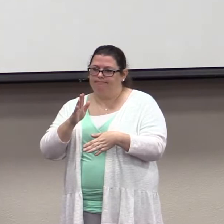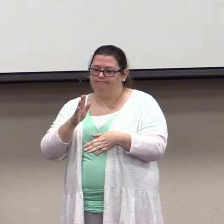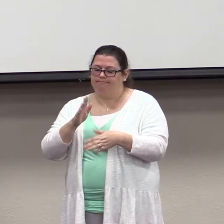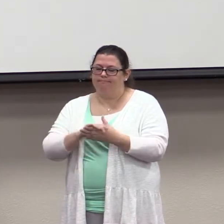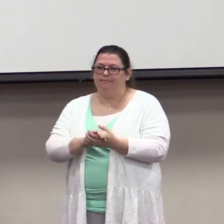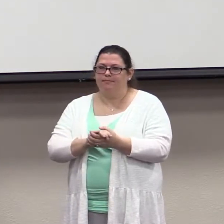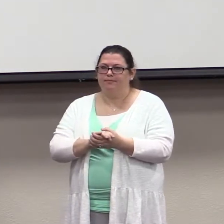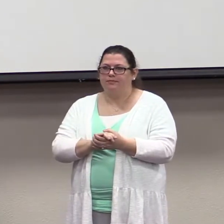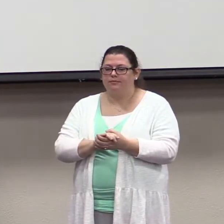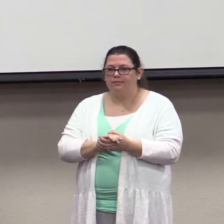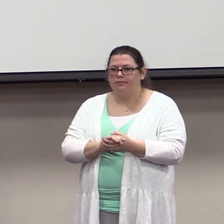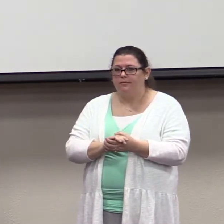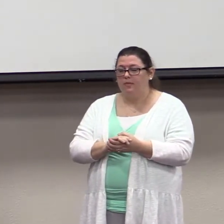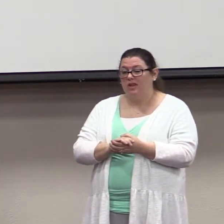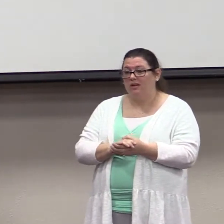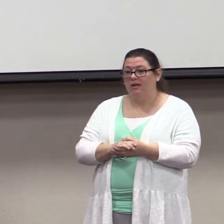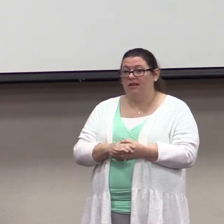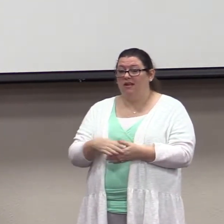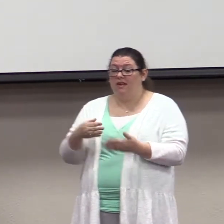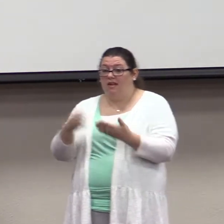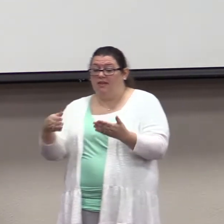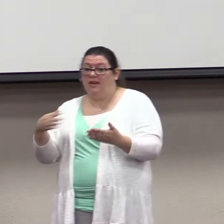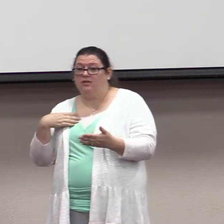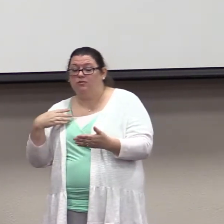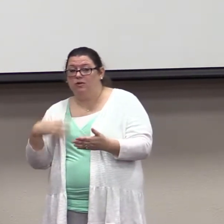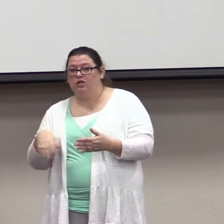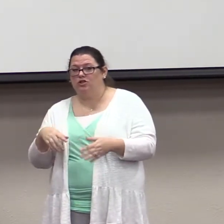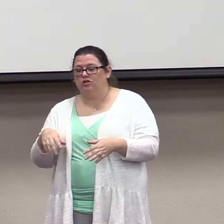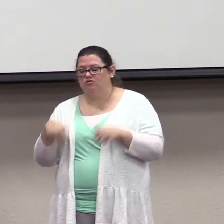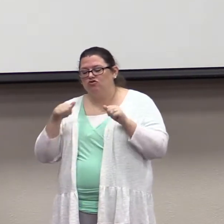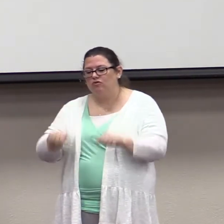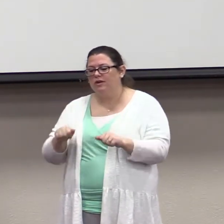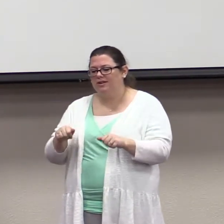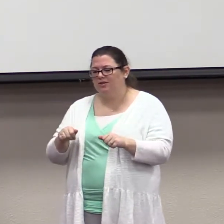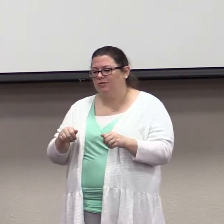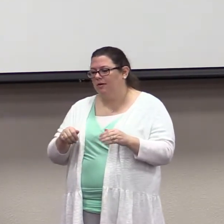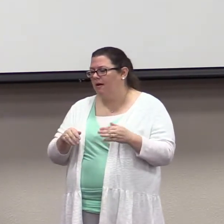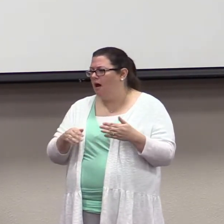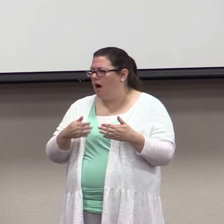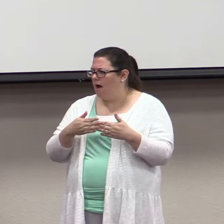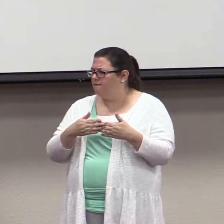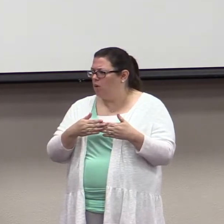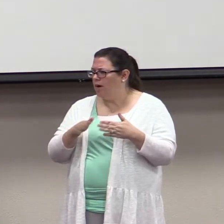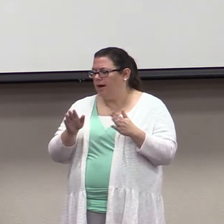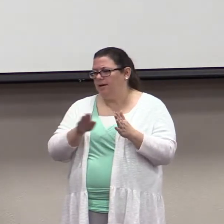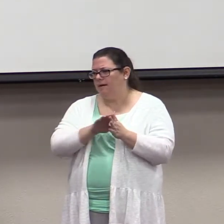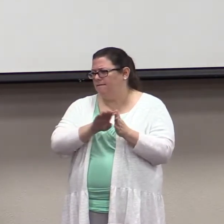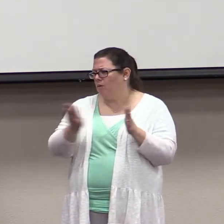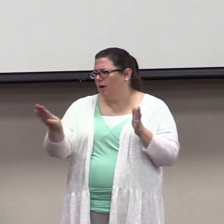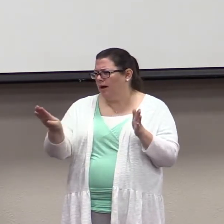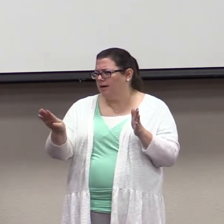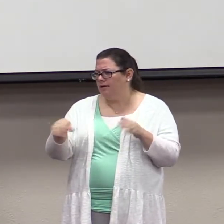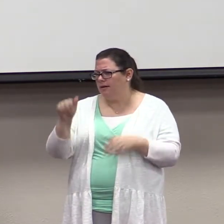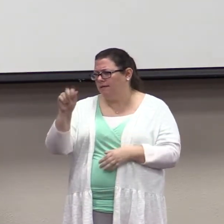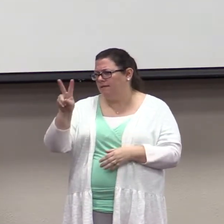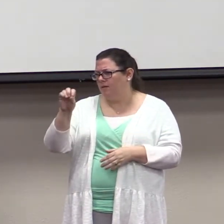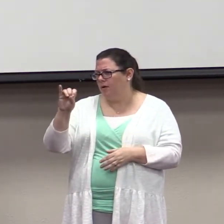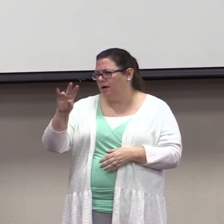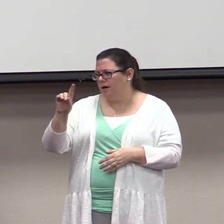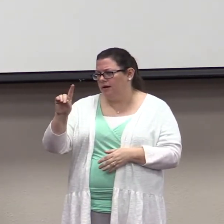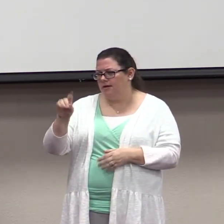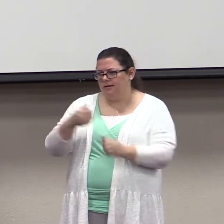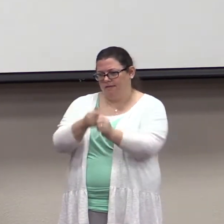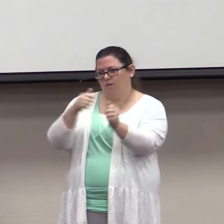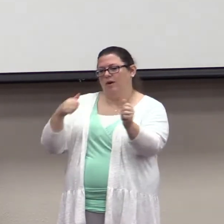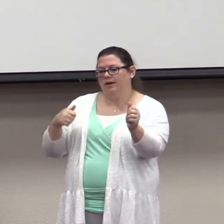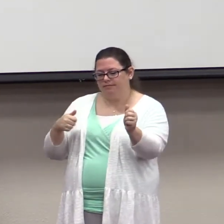avoid. Not training a replacement being first among them, and not seeking God's guidance in decisions that affect